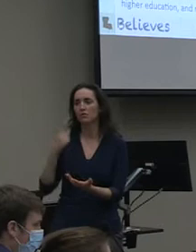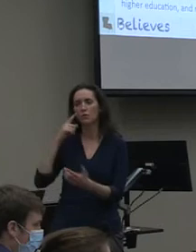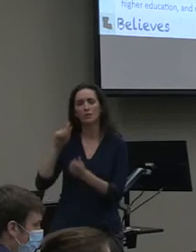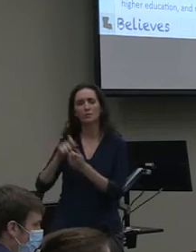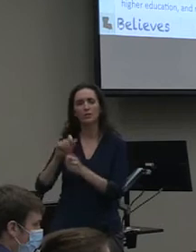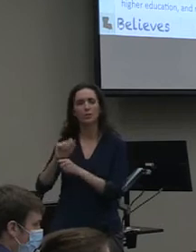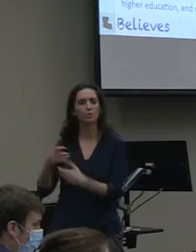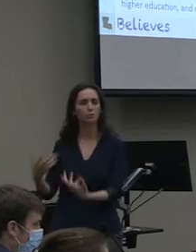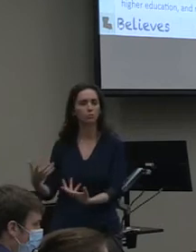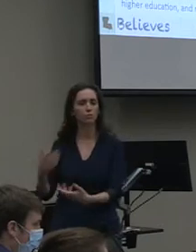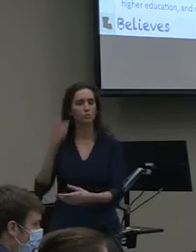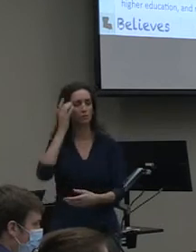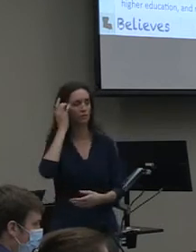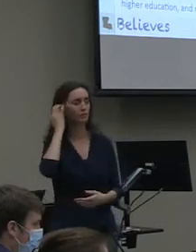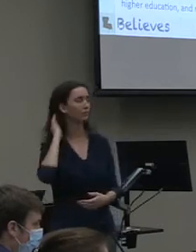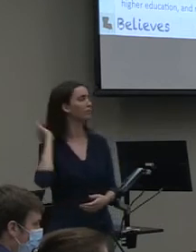work?